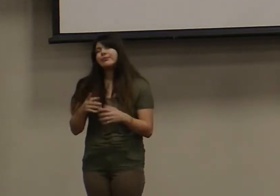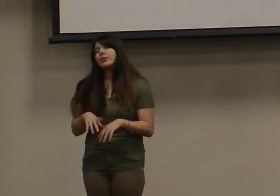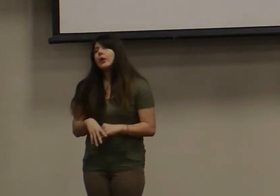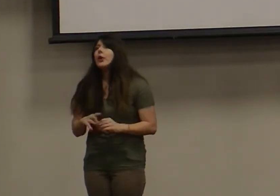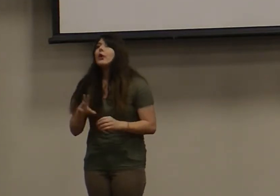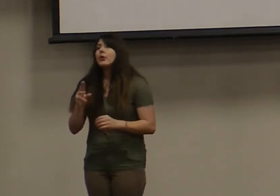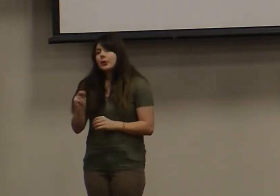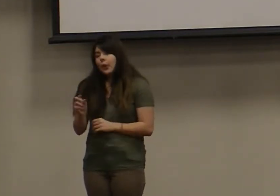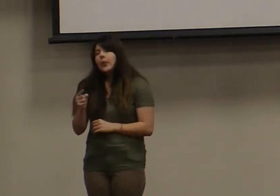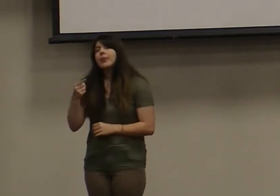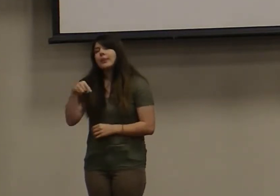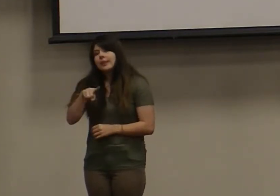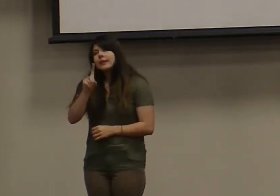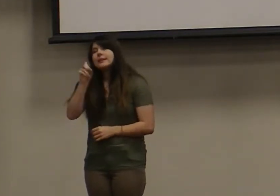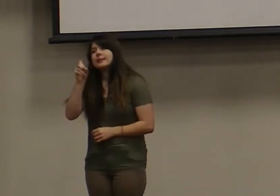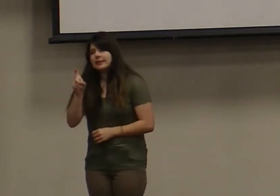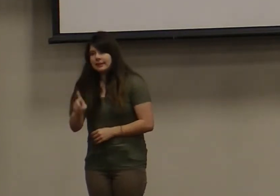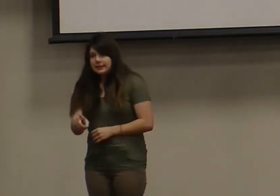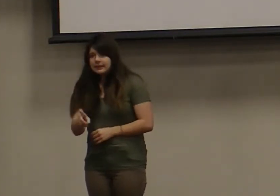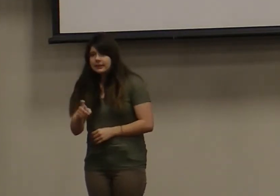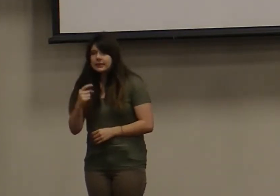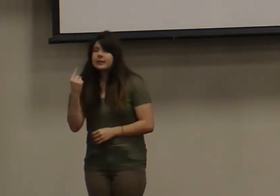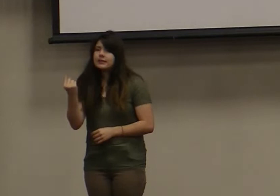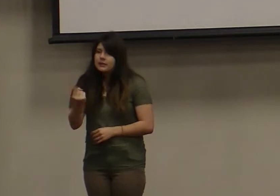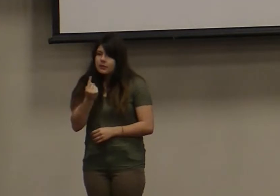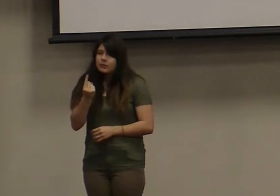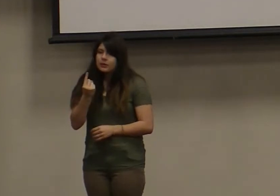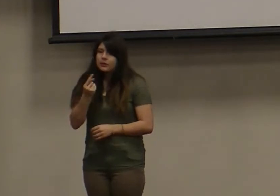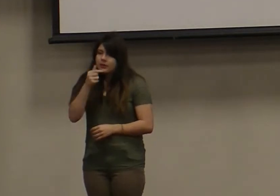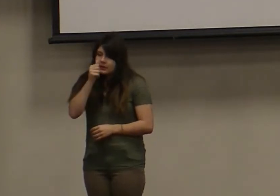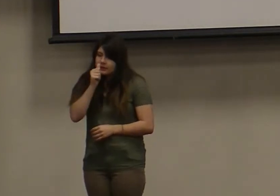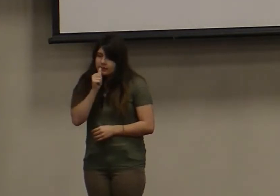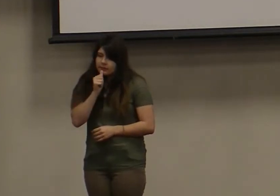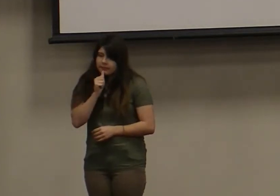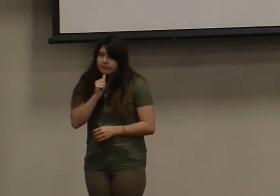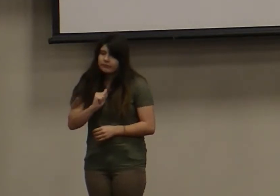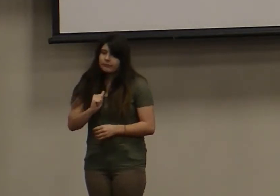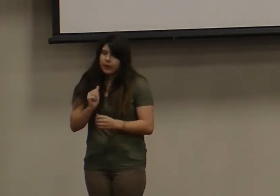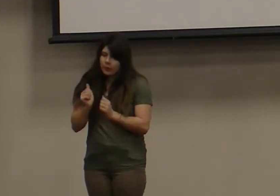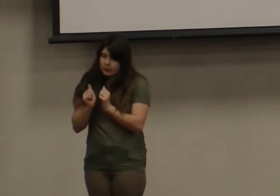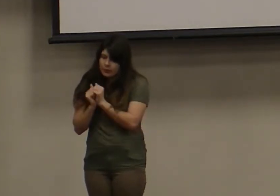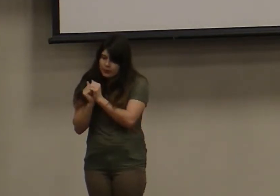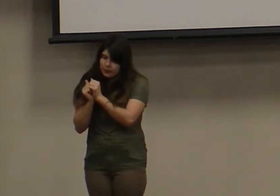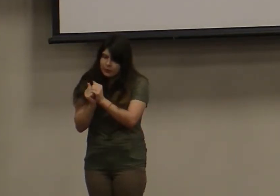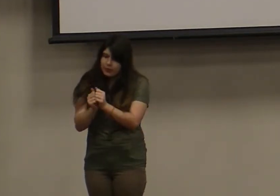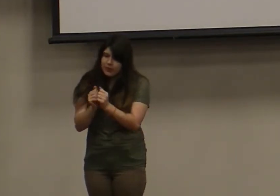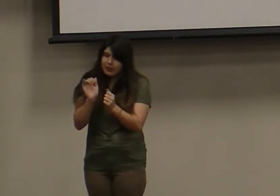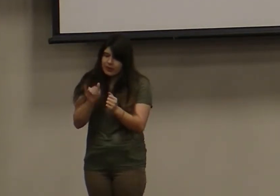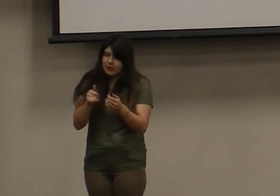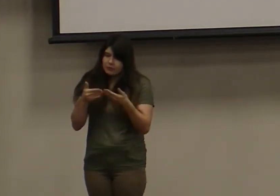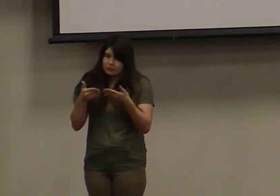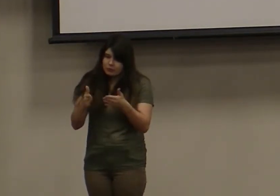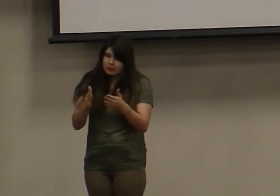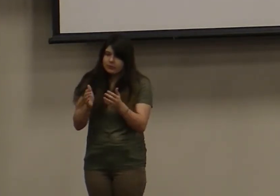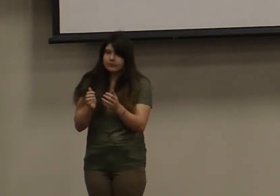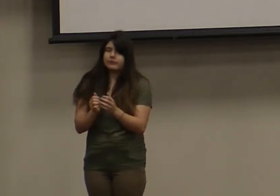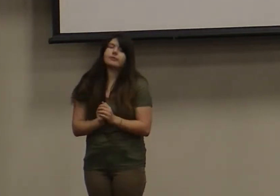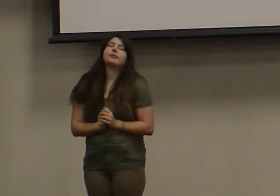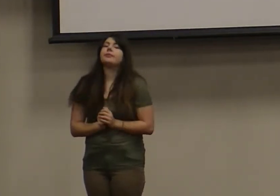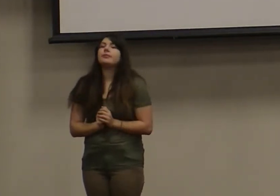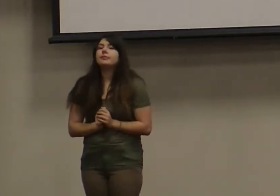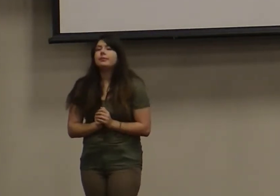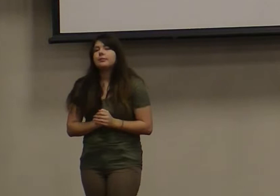They needed somebody to go through that or go with them along that road.